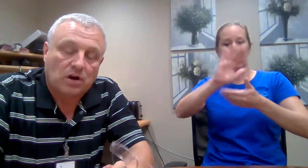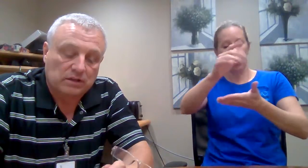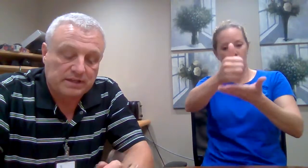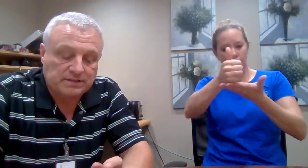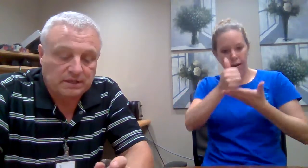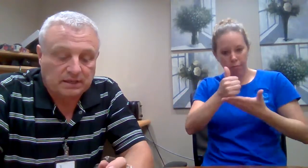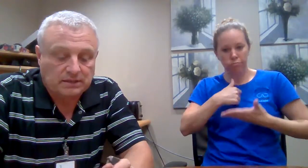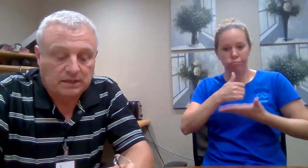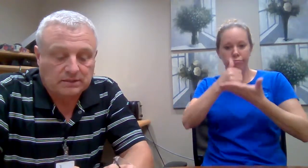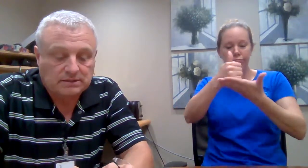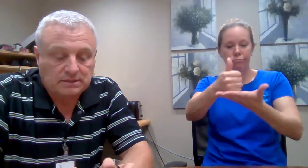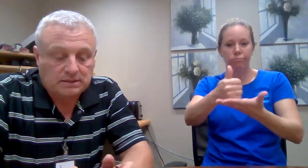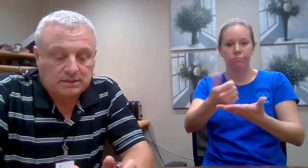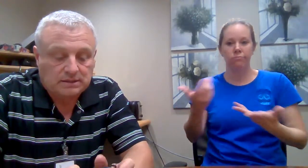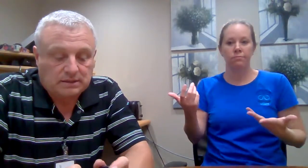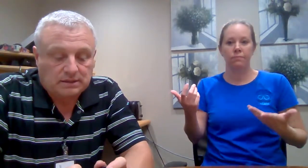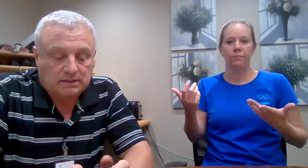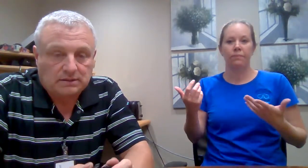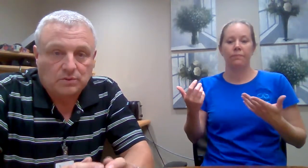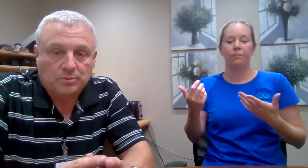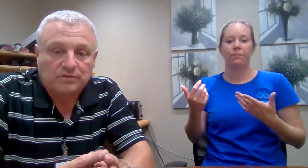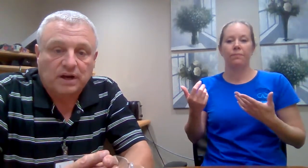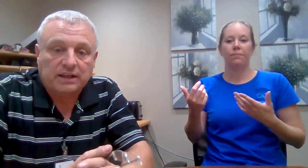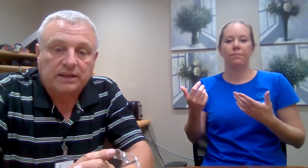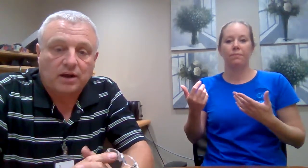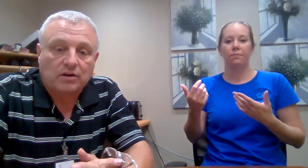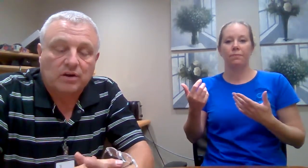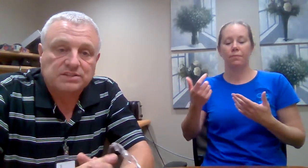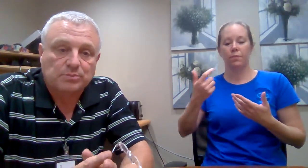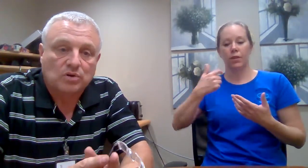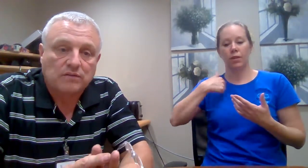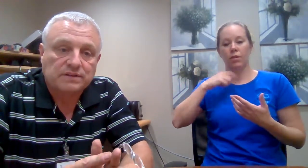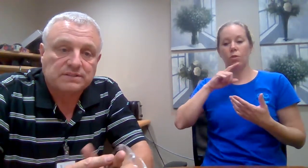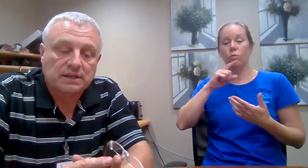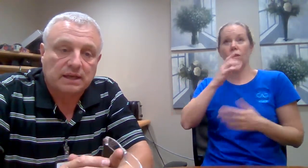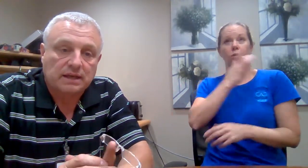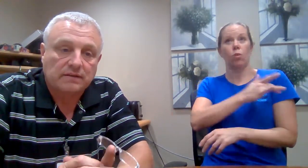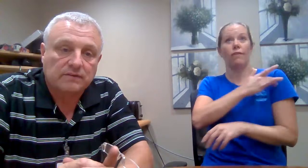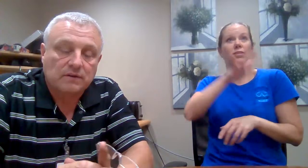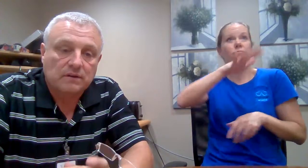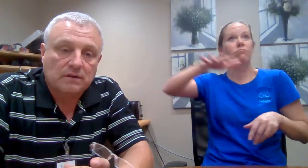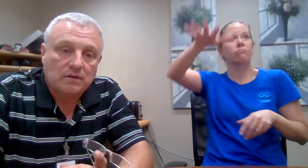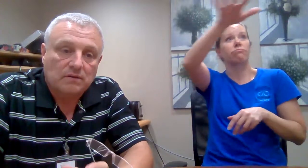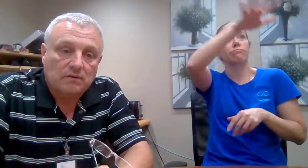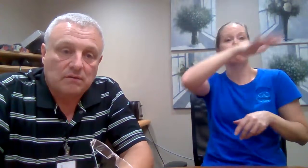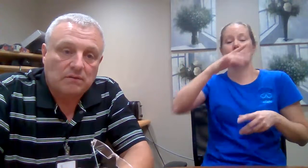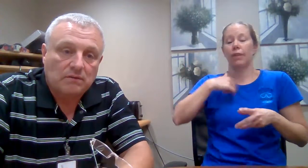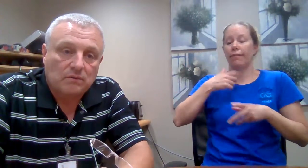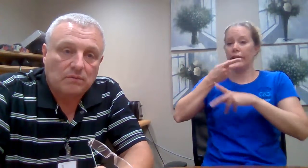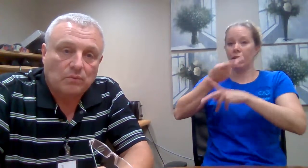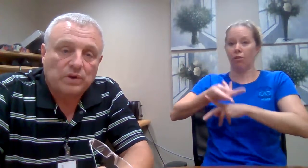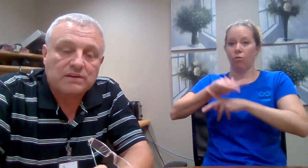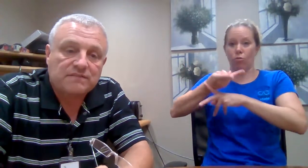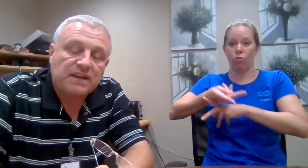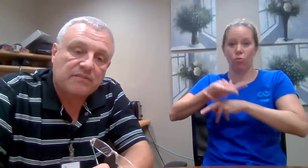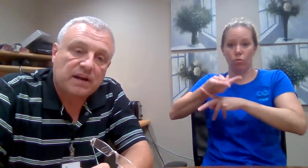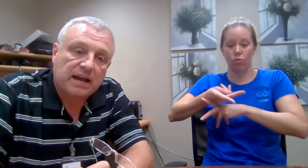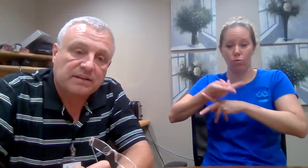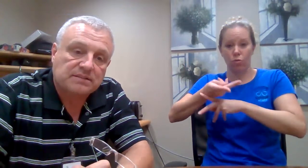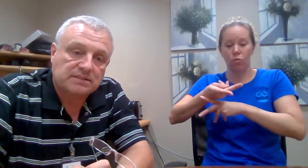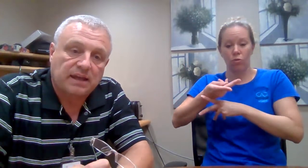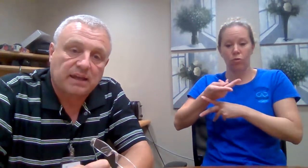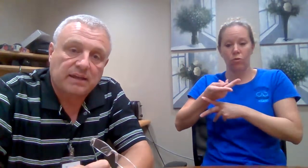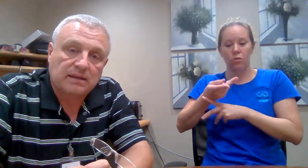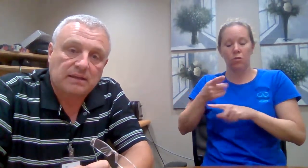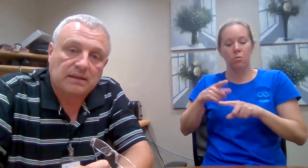We have colleagues and who are providing care across the province, and we have never